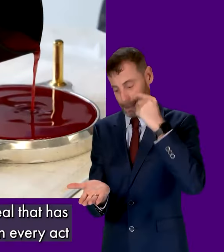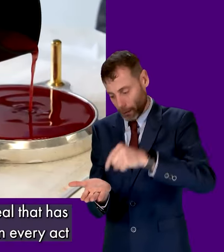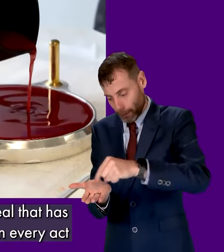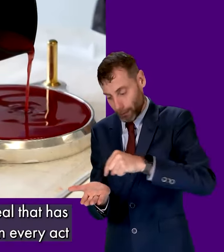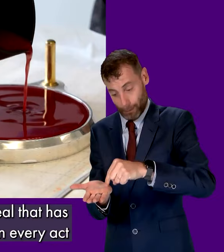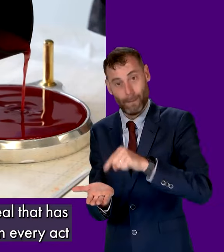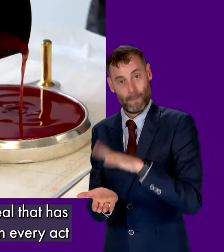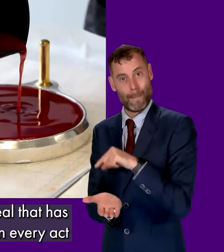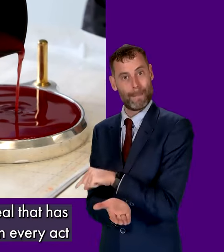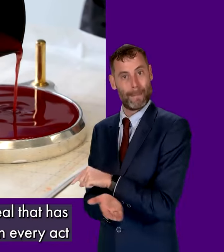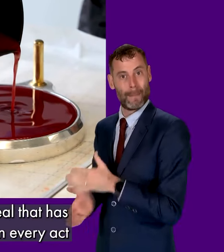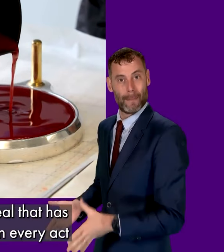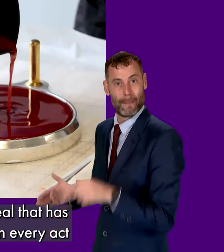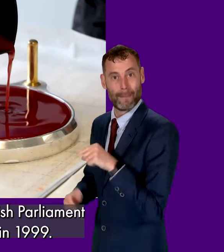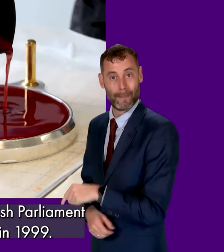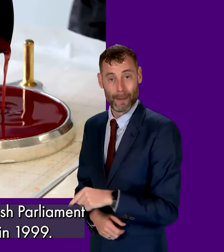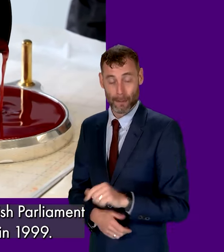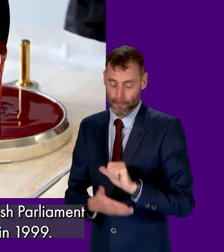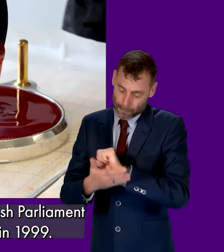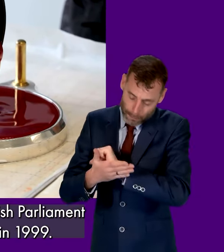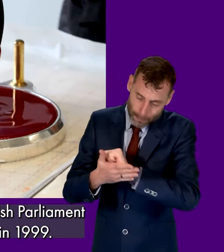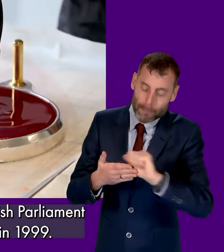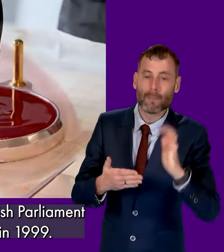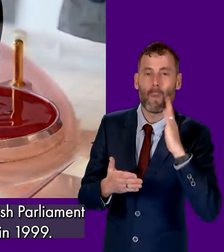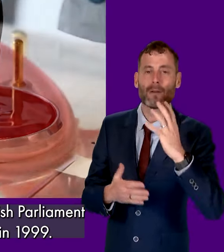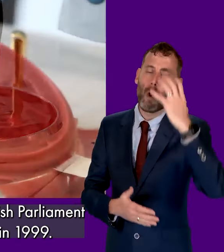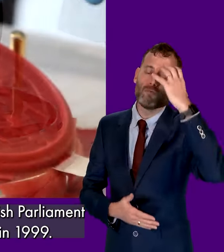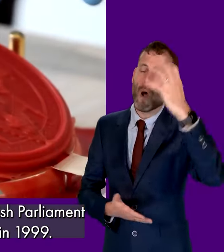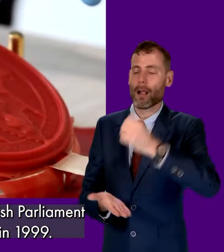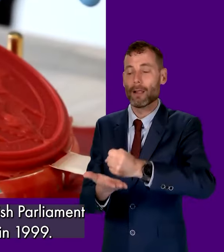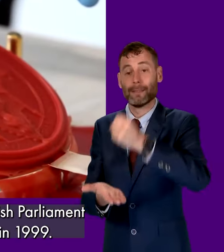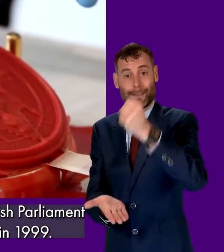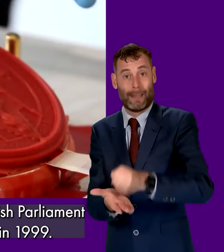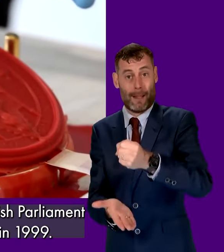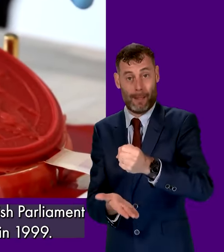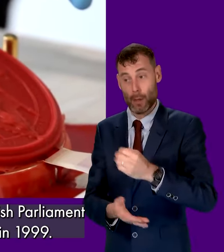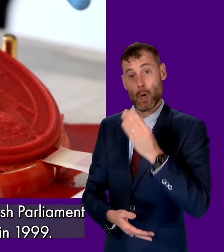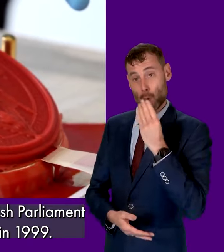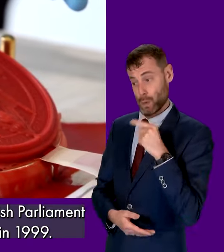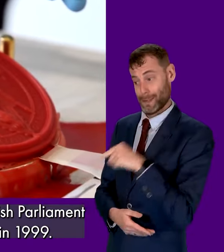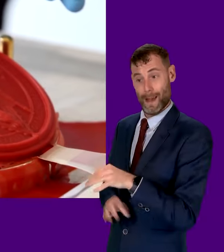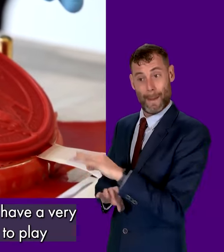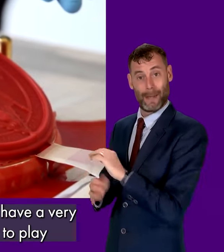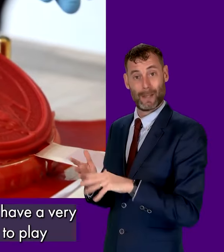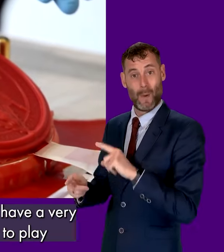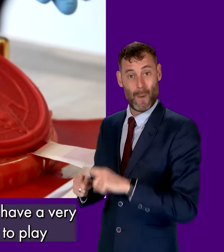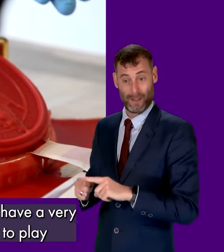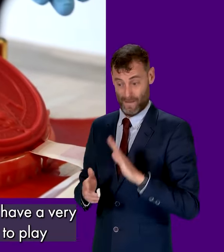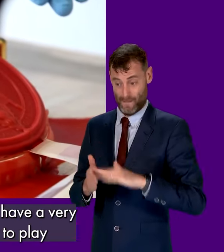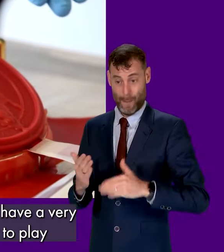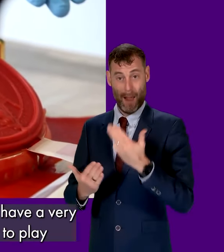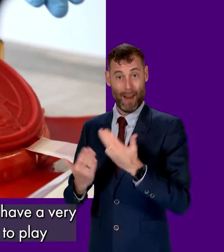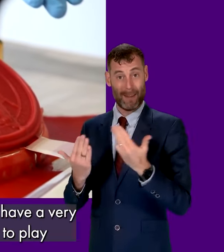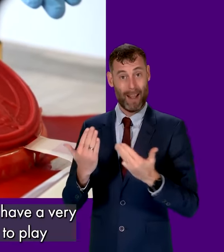is the royal seal that has been placed upon every act passed by the Scottish Parliament since it started in 1999. The bees,